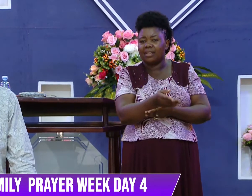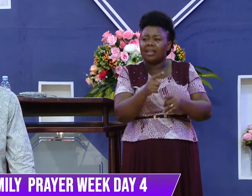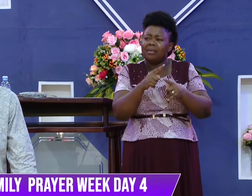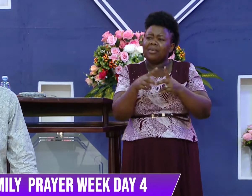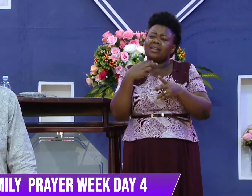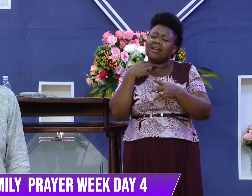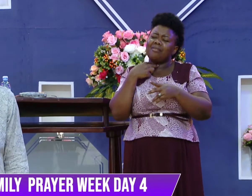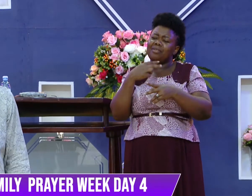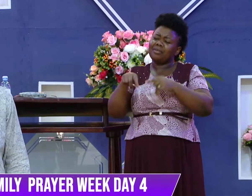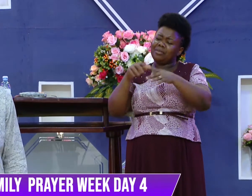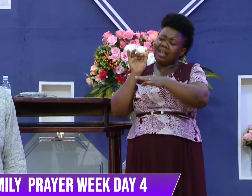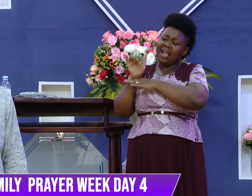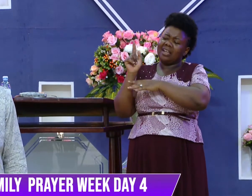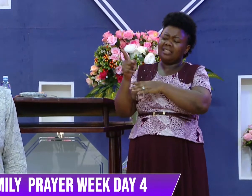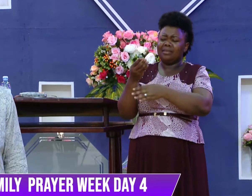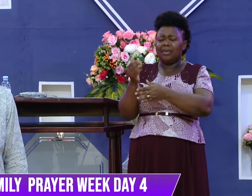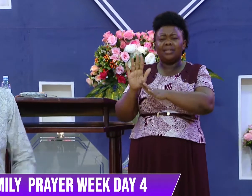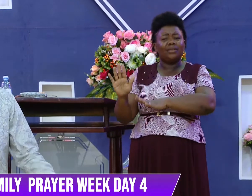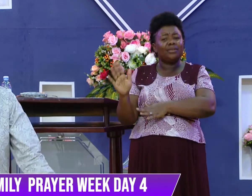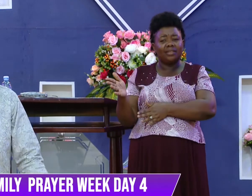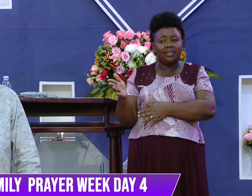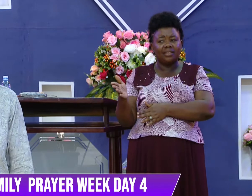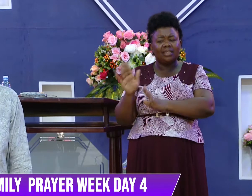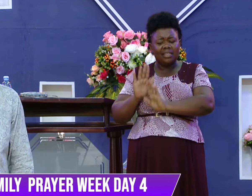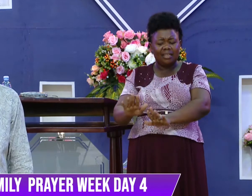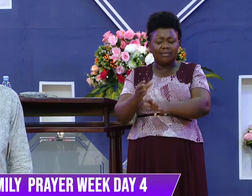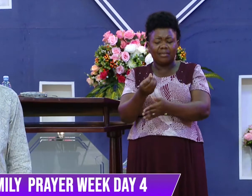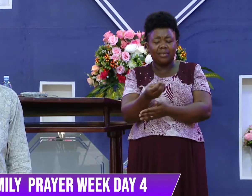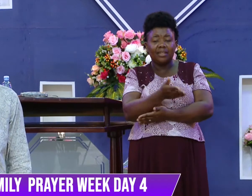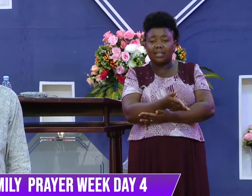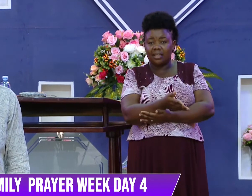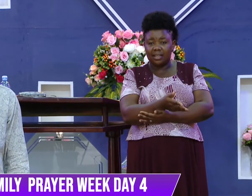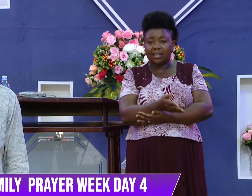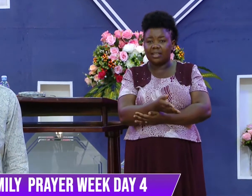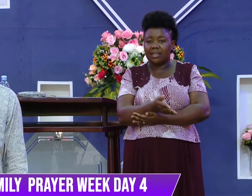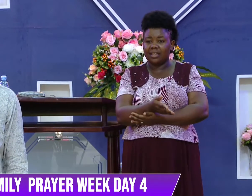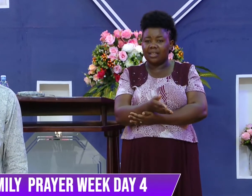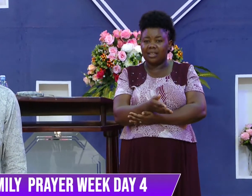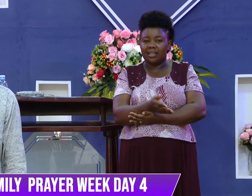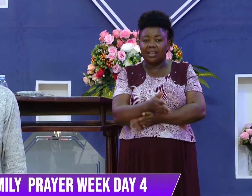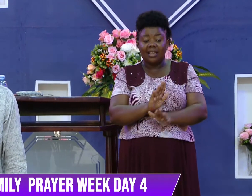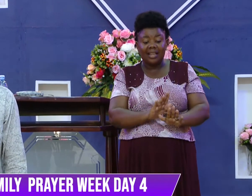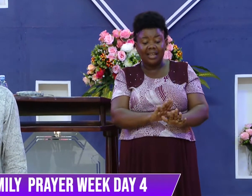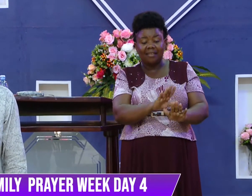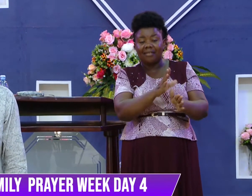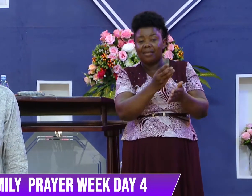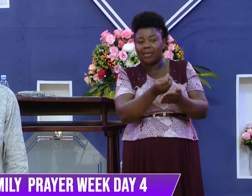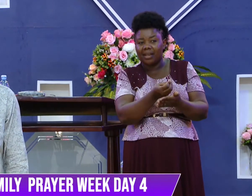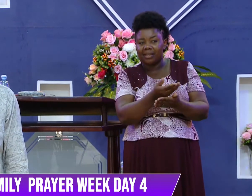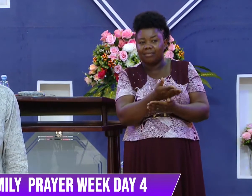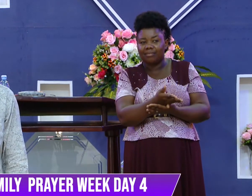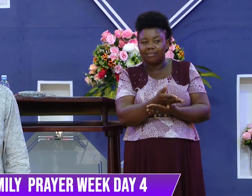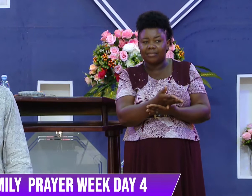then the question comes, is the money yours? Leave it there.